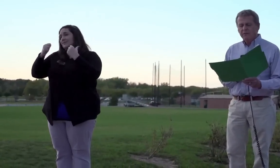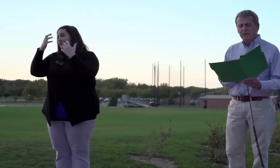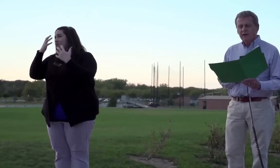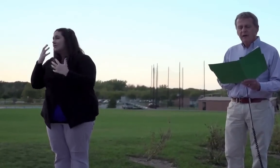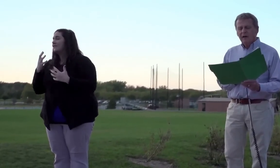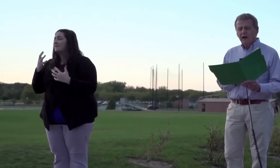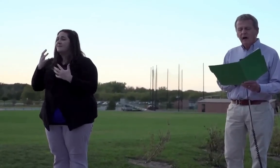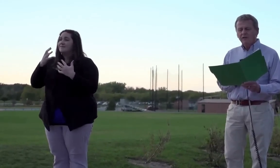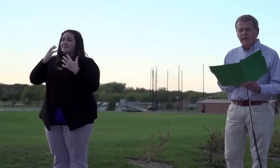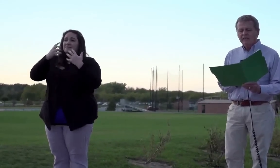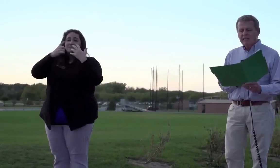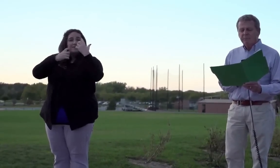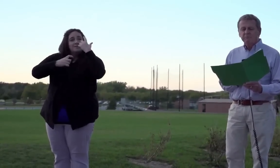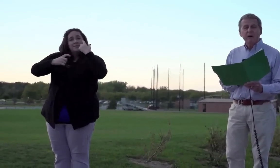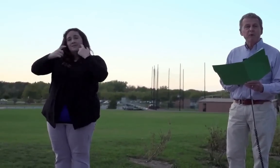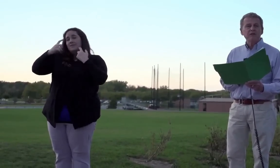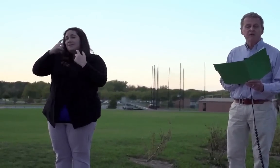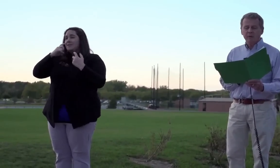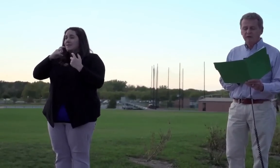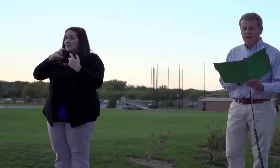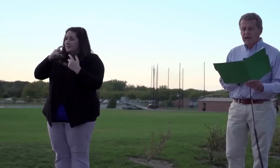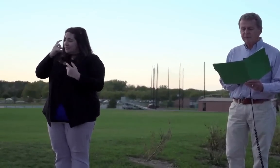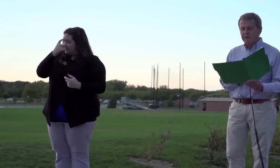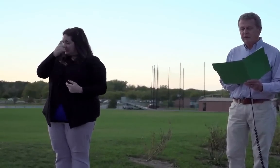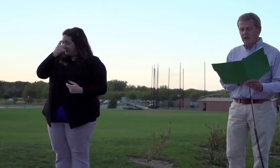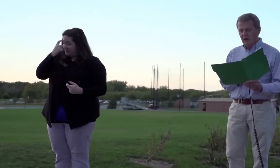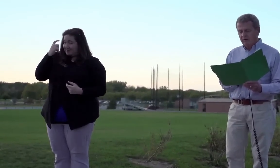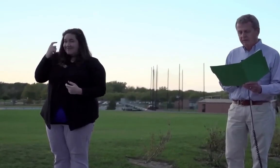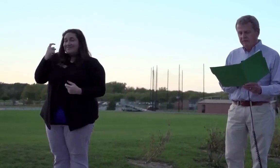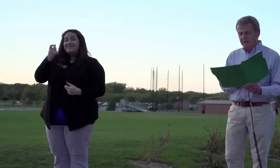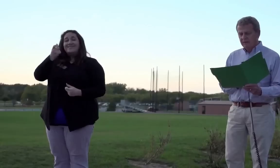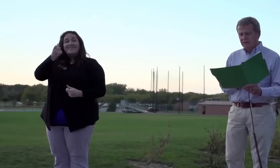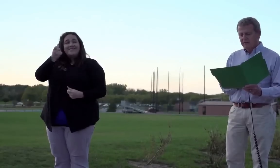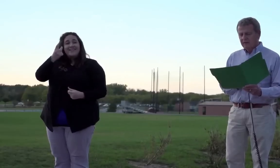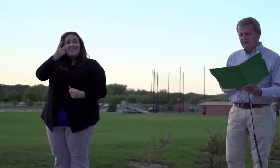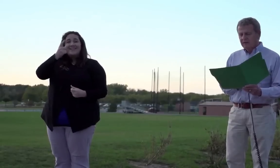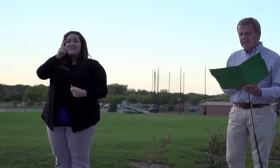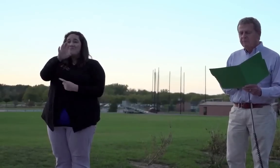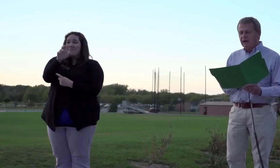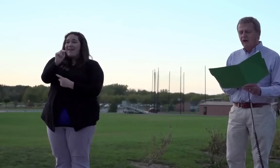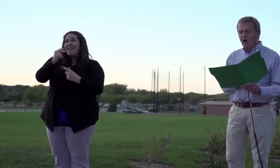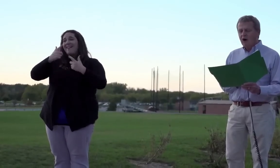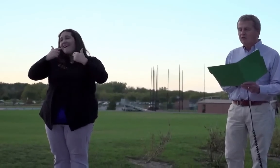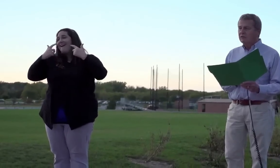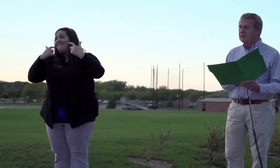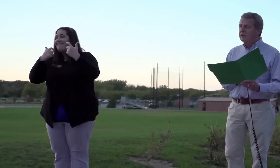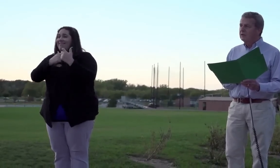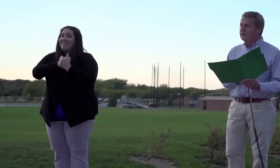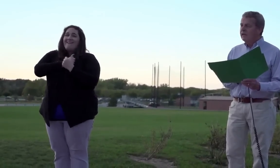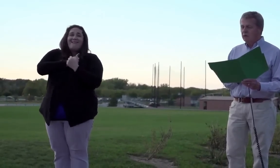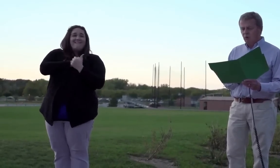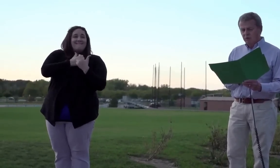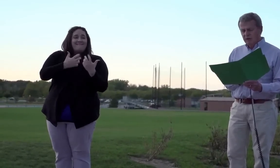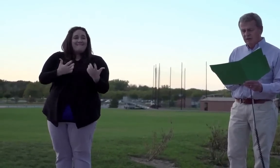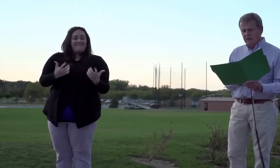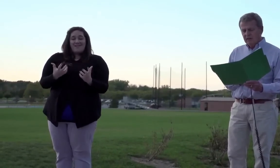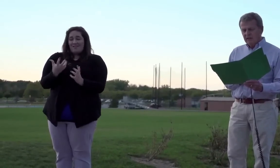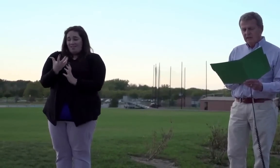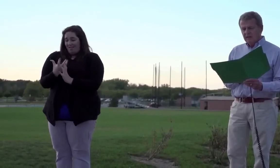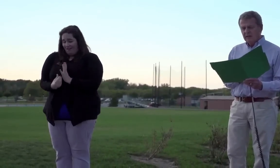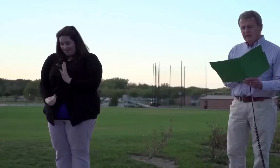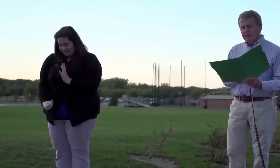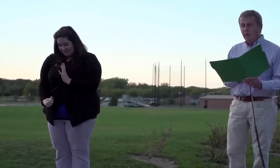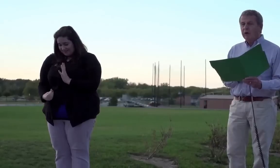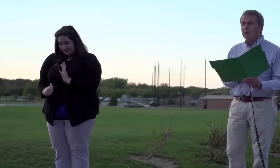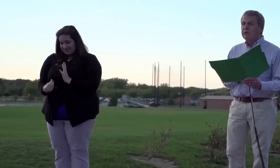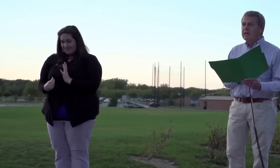are set deep in memories of Ben's laughter and love, deep in our loss and wounded, yet we are